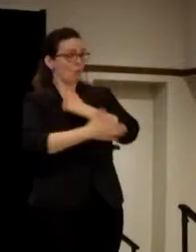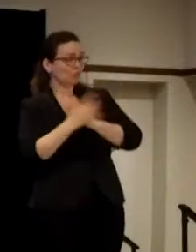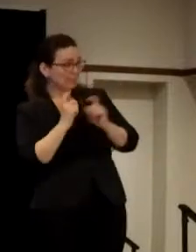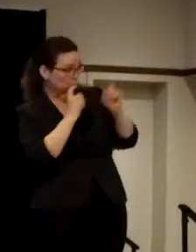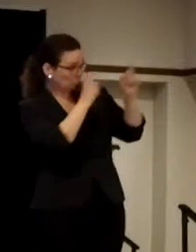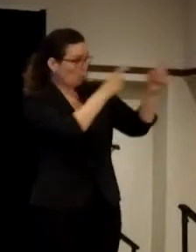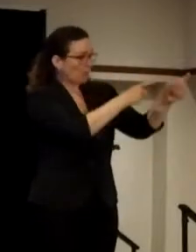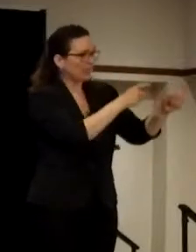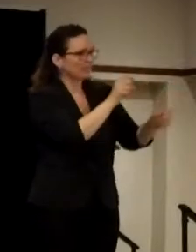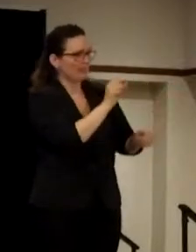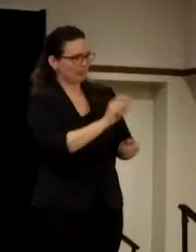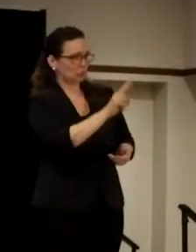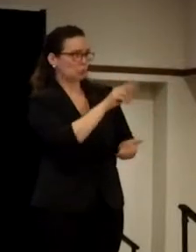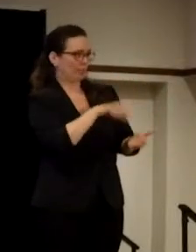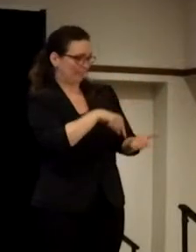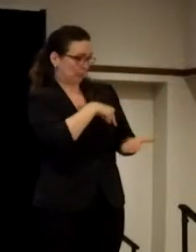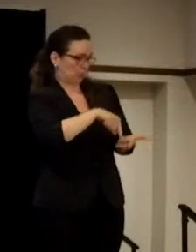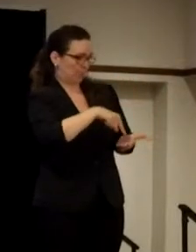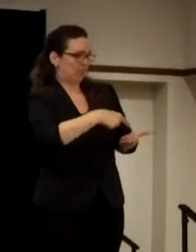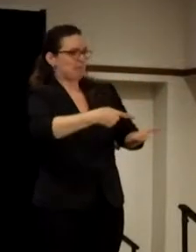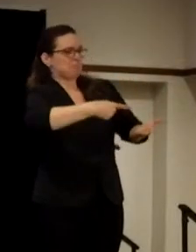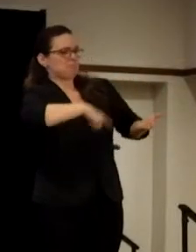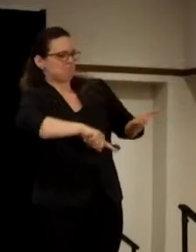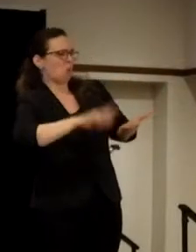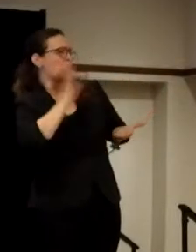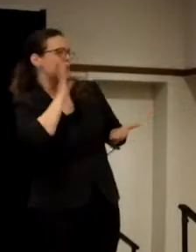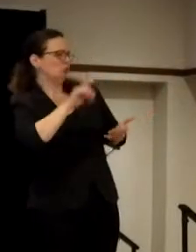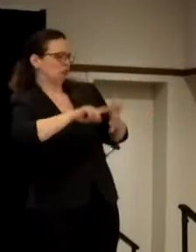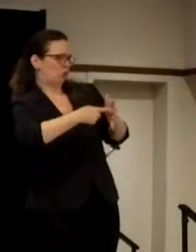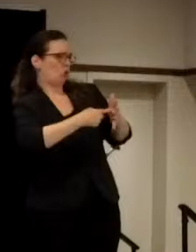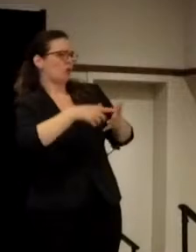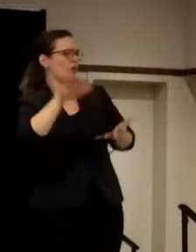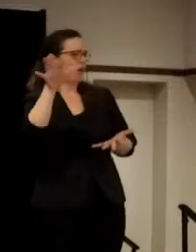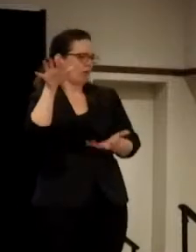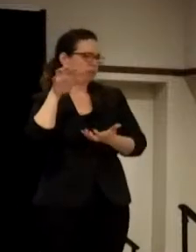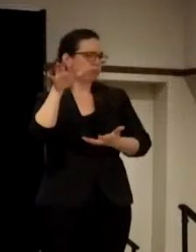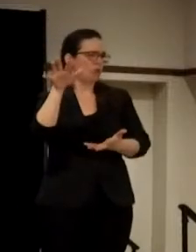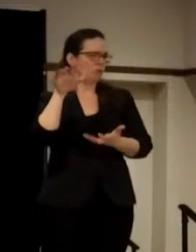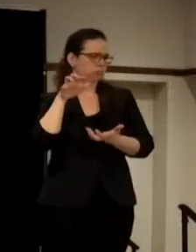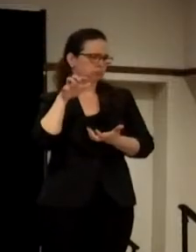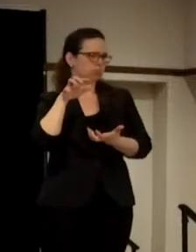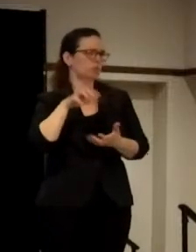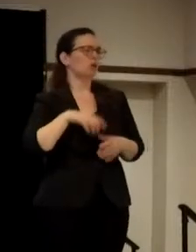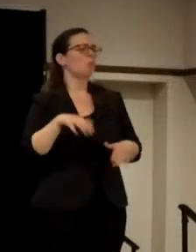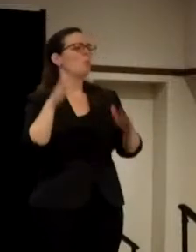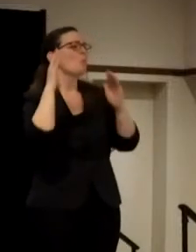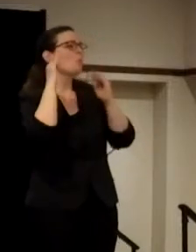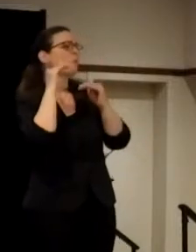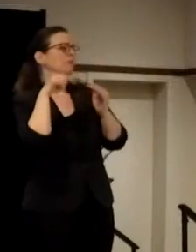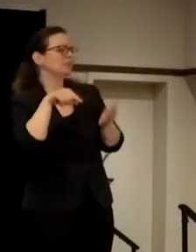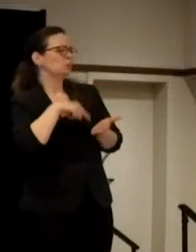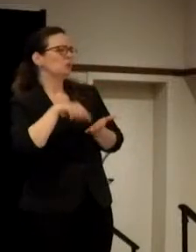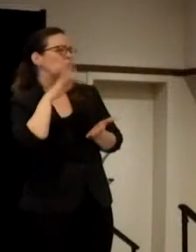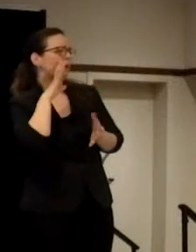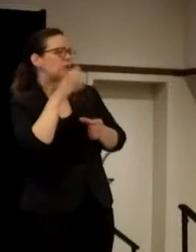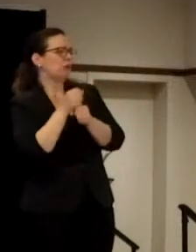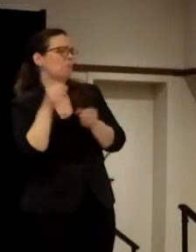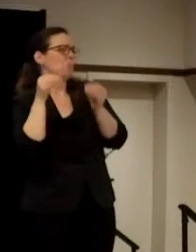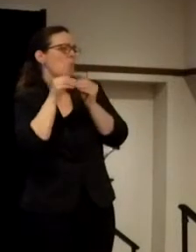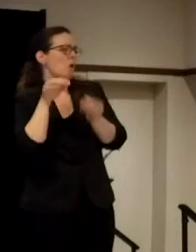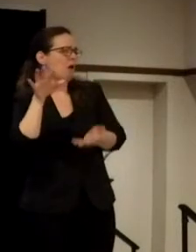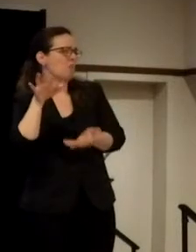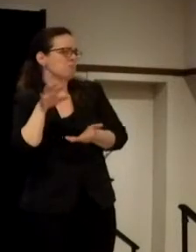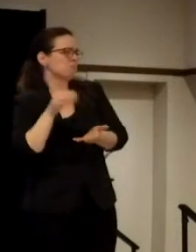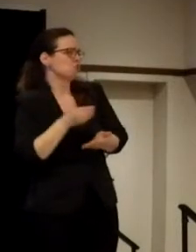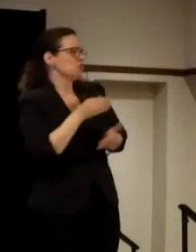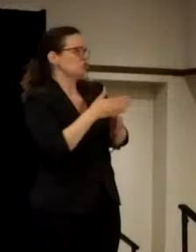Yeah, Wednesday, 1,500. We'll look to do something bigger this week as well. But yeah, so